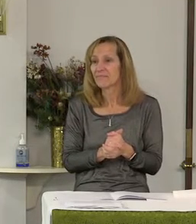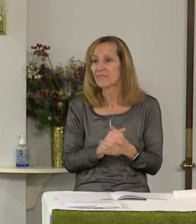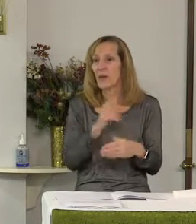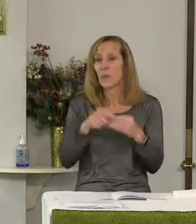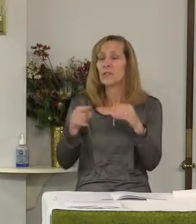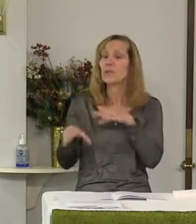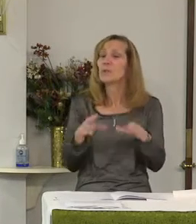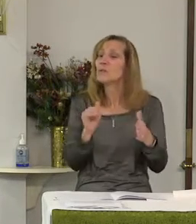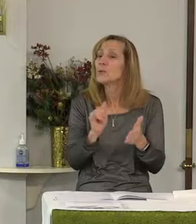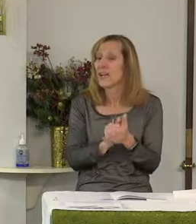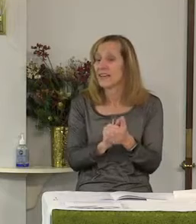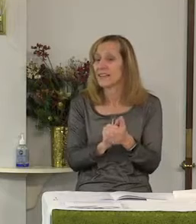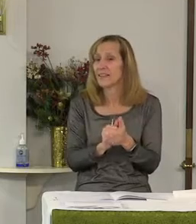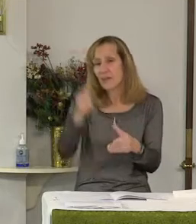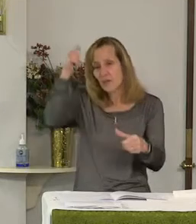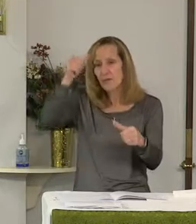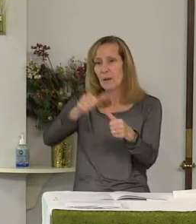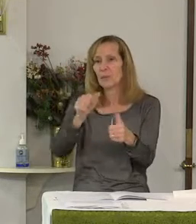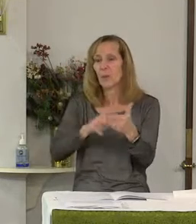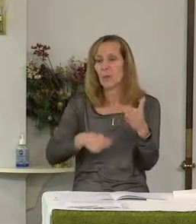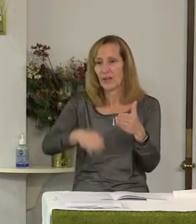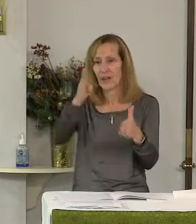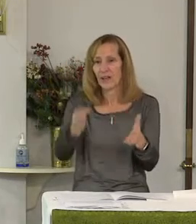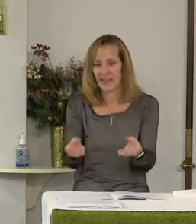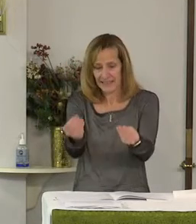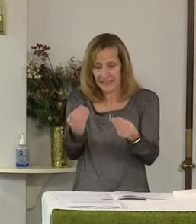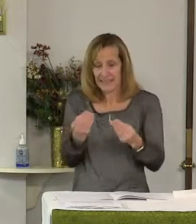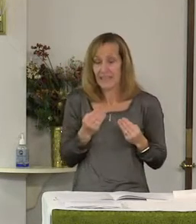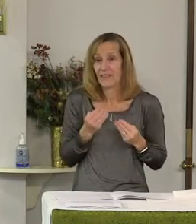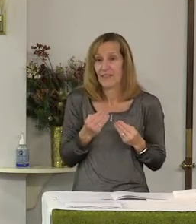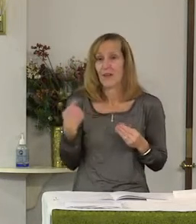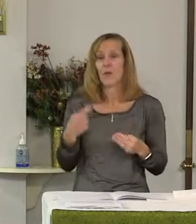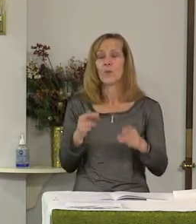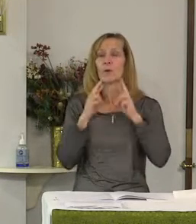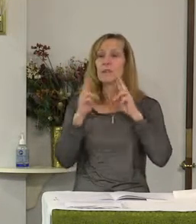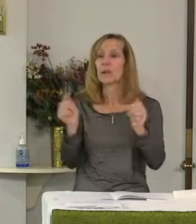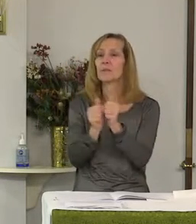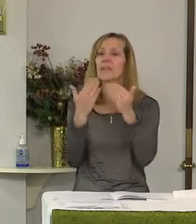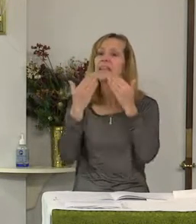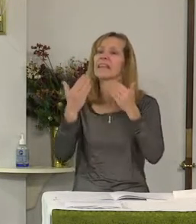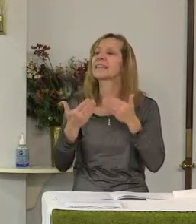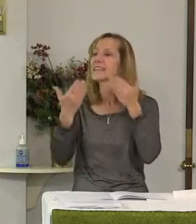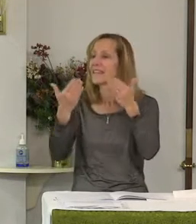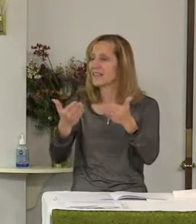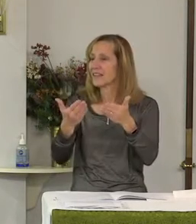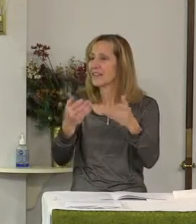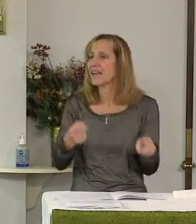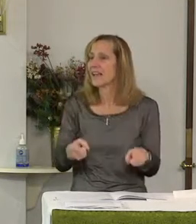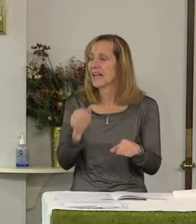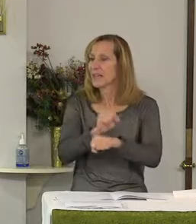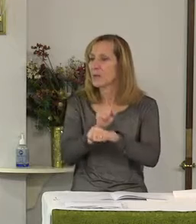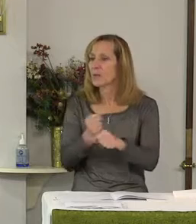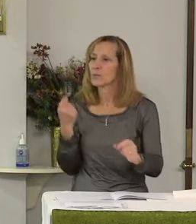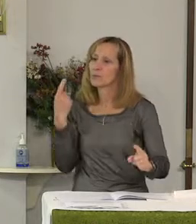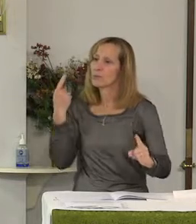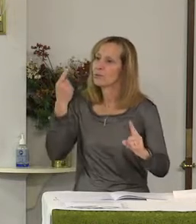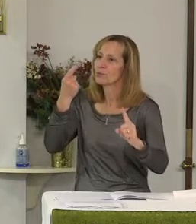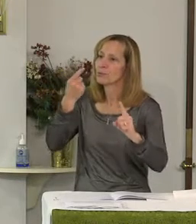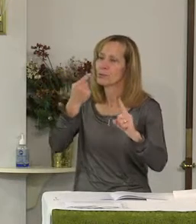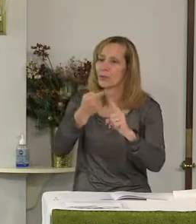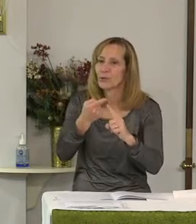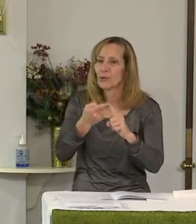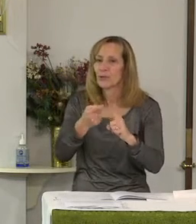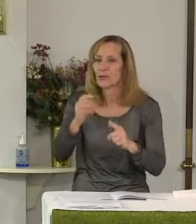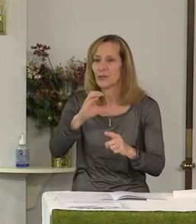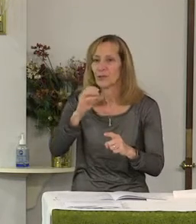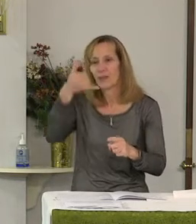And when you do that, you remember what God has given, and we respond with thanksgiving as we work towards that cow goal.